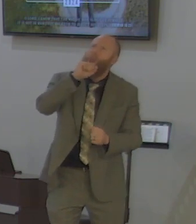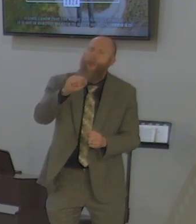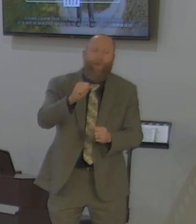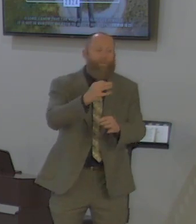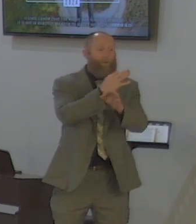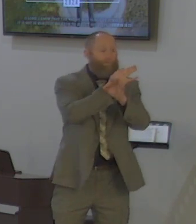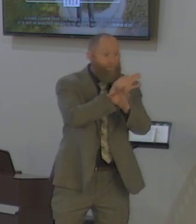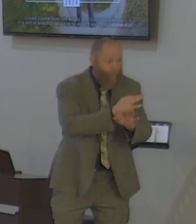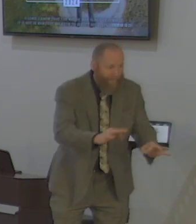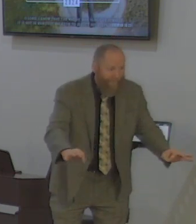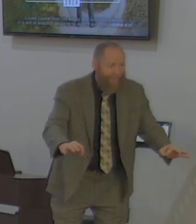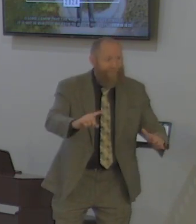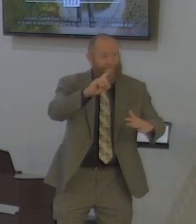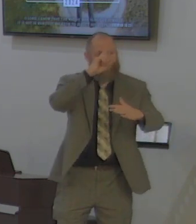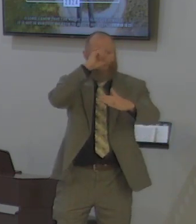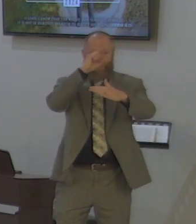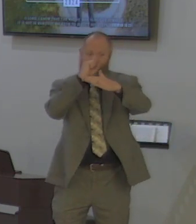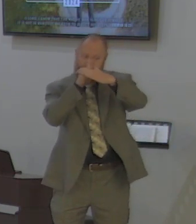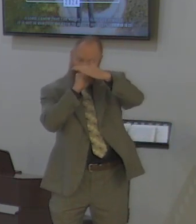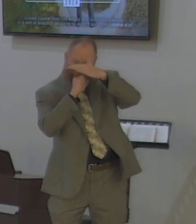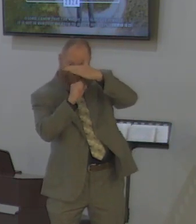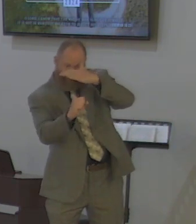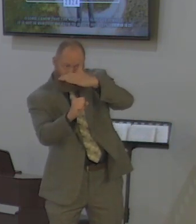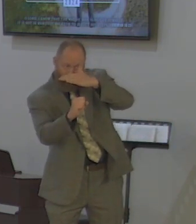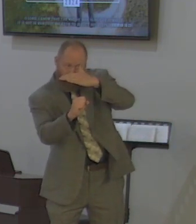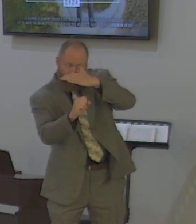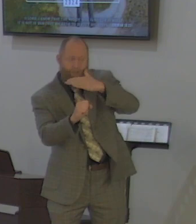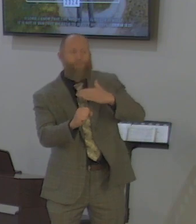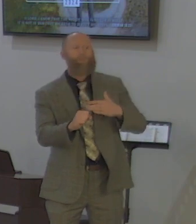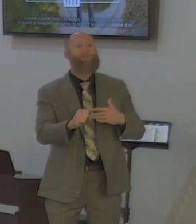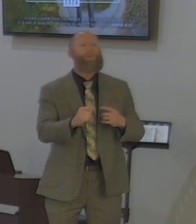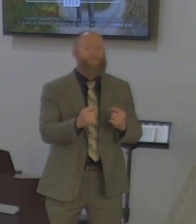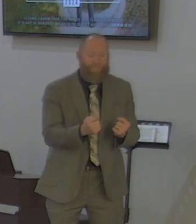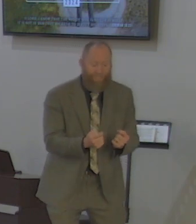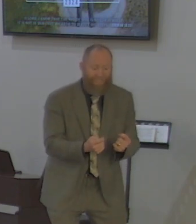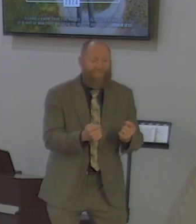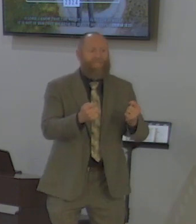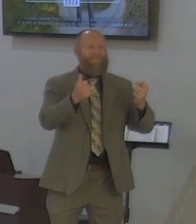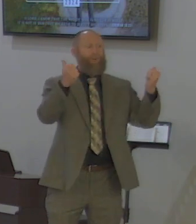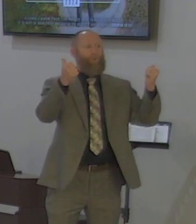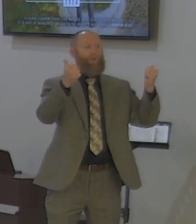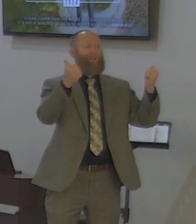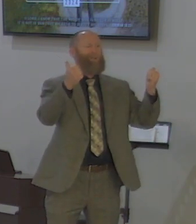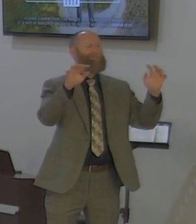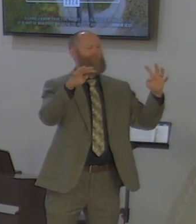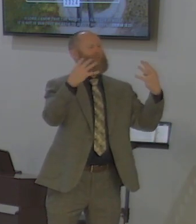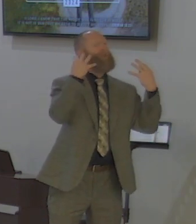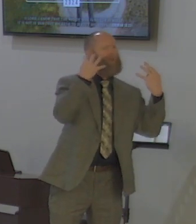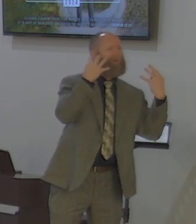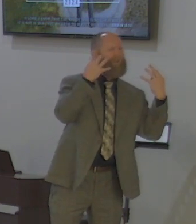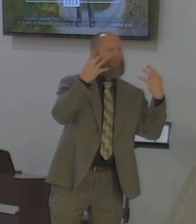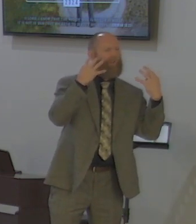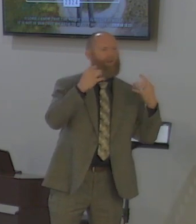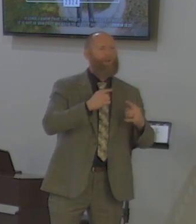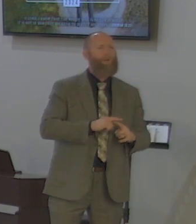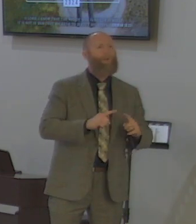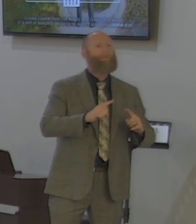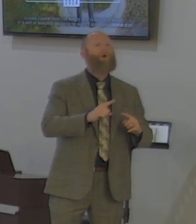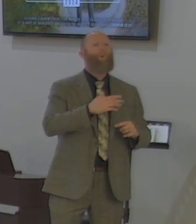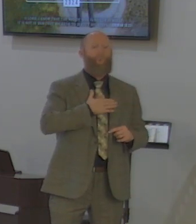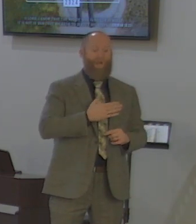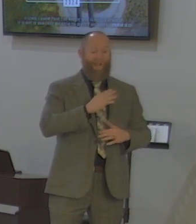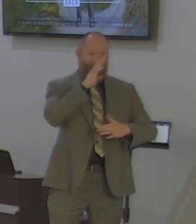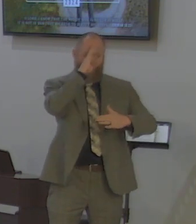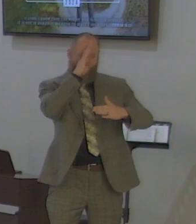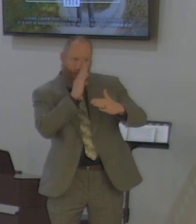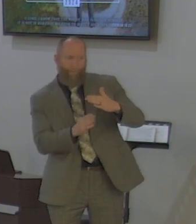submitting to and taking complacency in God's wise and fatherly disposal in every condition. Now,